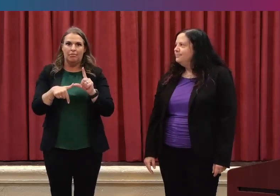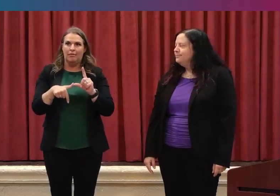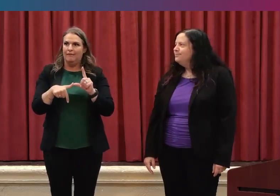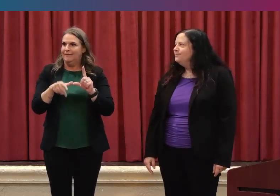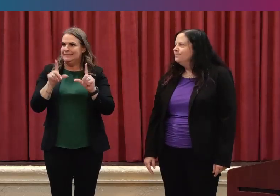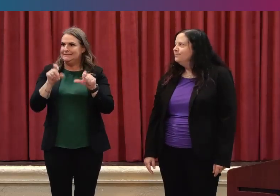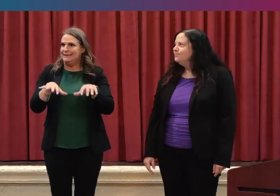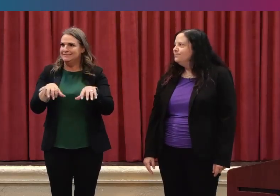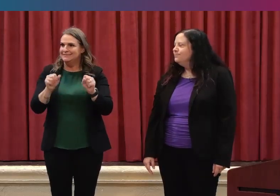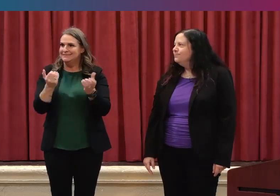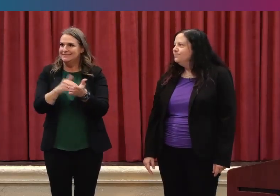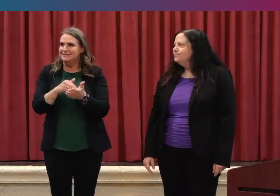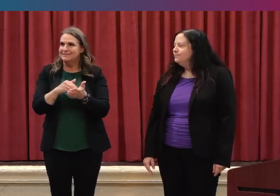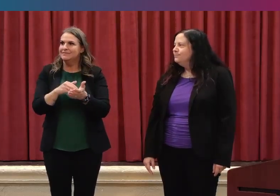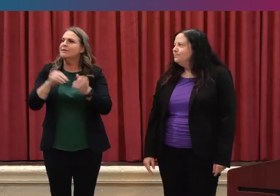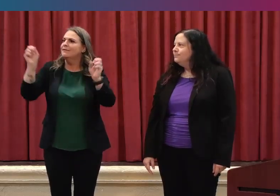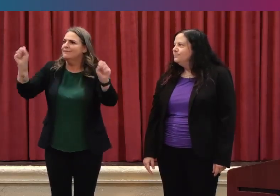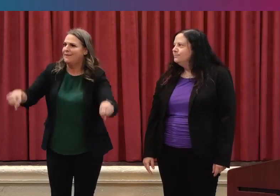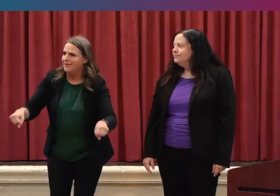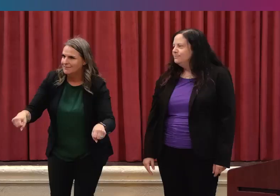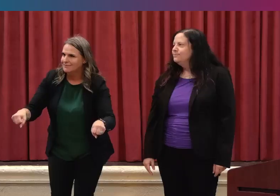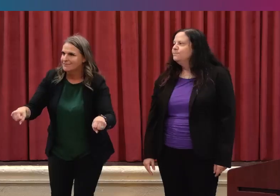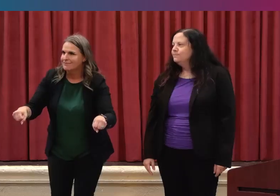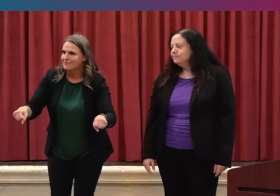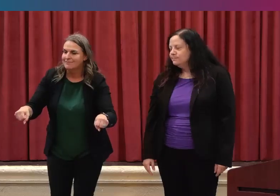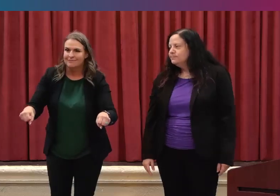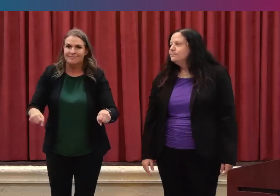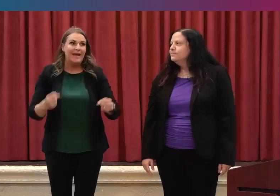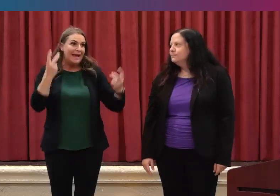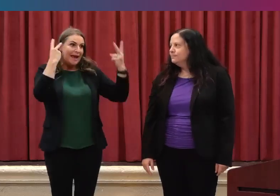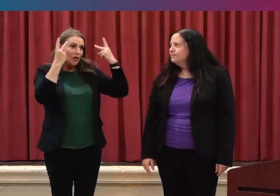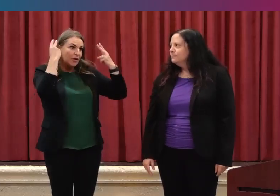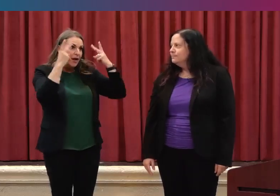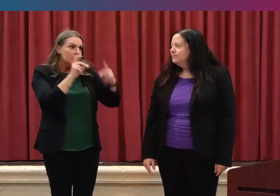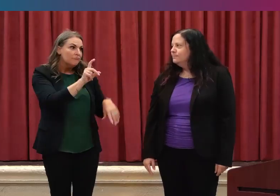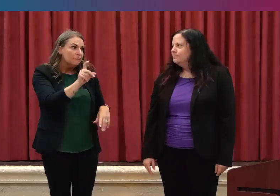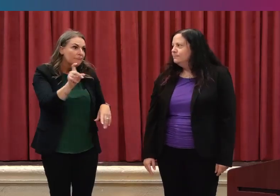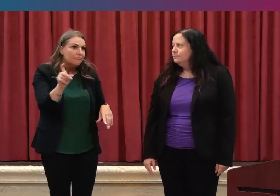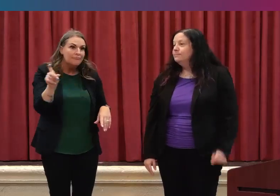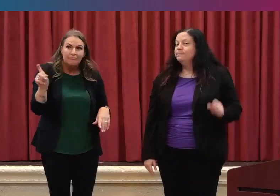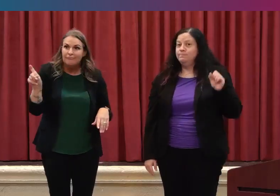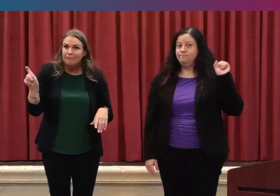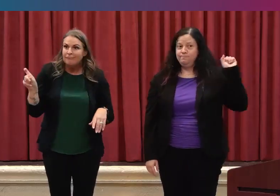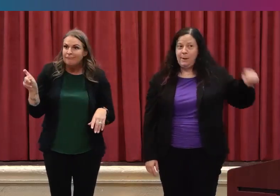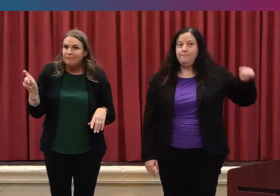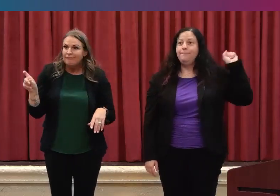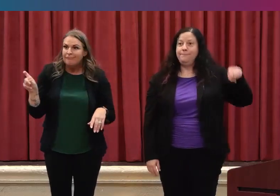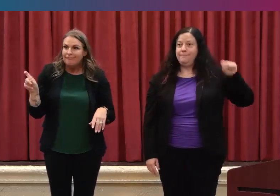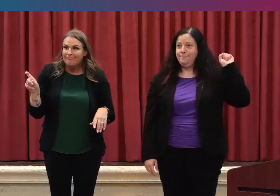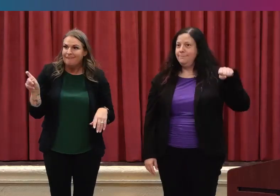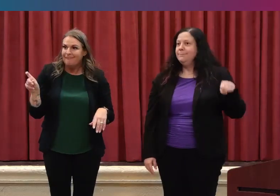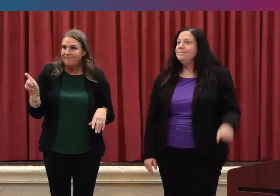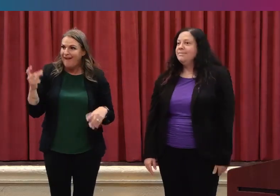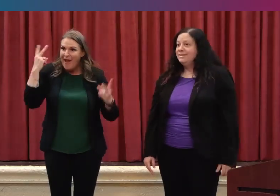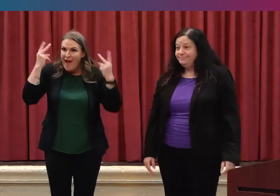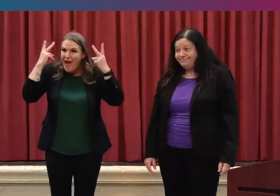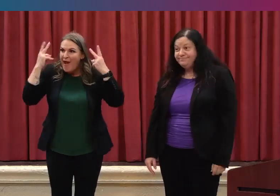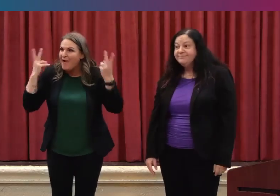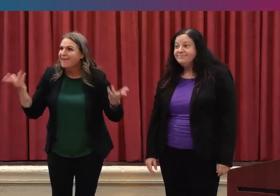DMV to renew your license, you can request an interpreter for that. Going Yes, to a salon, what